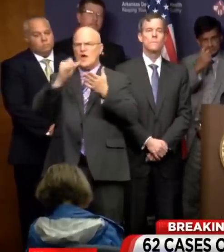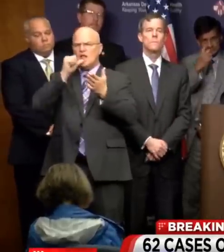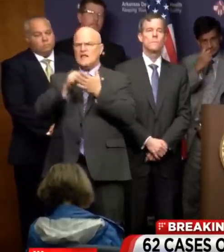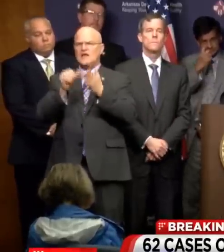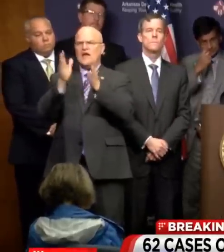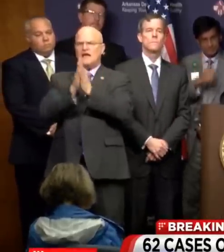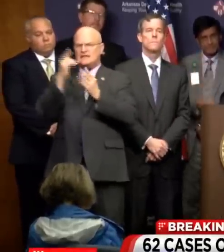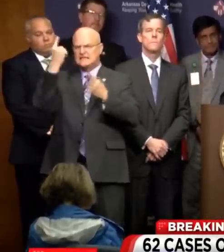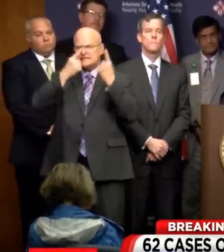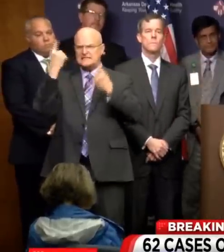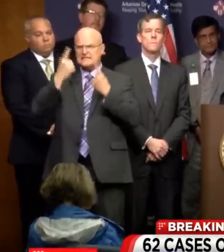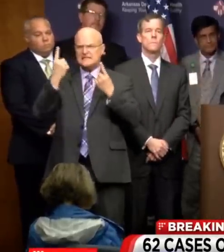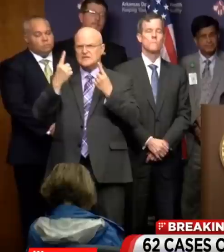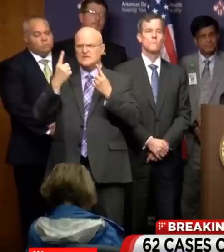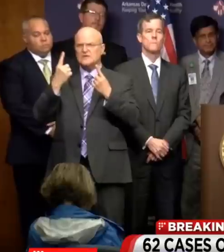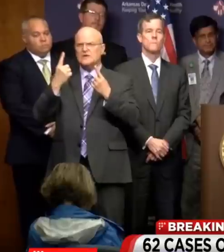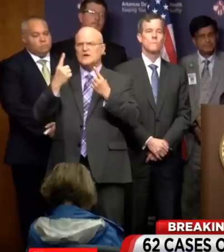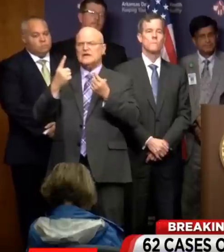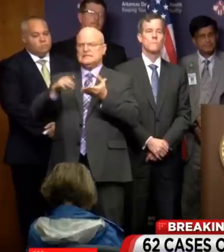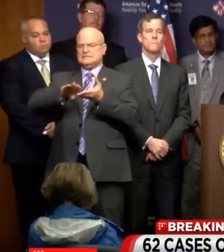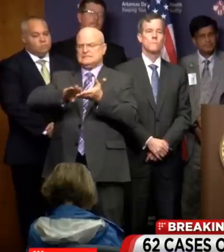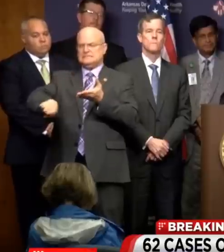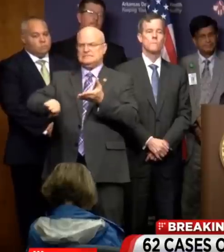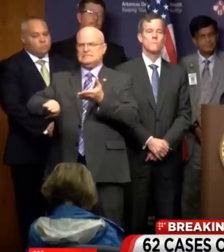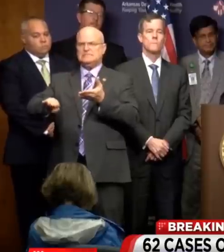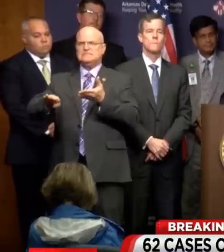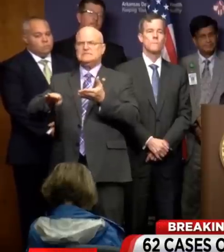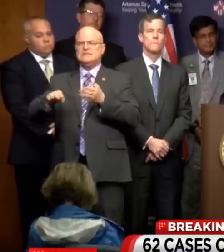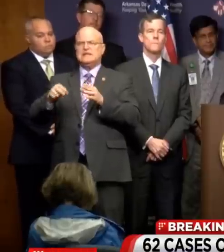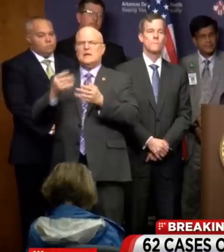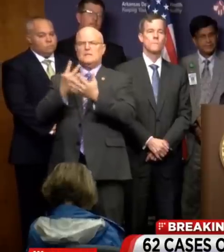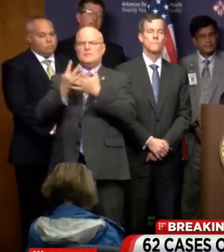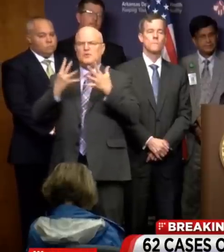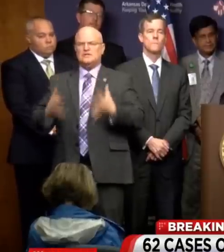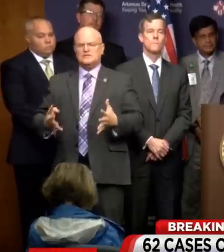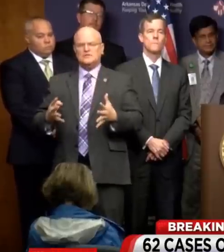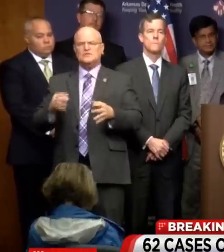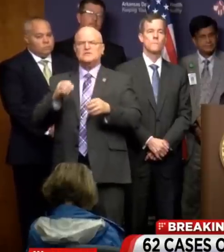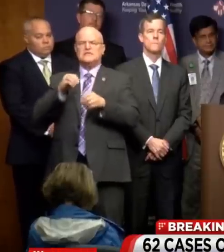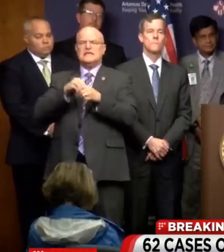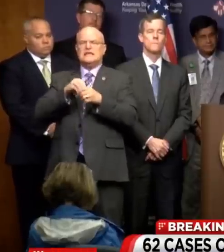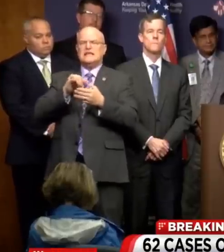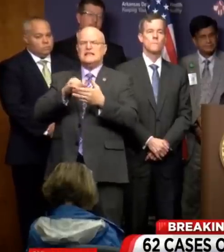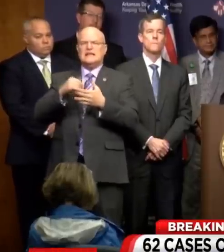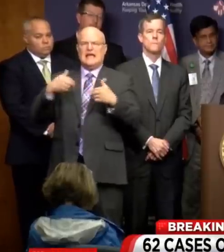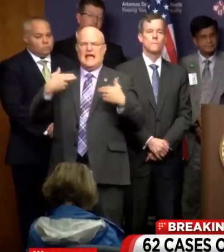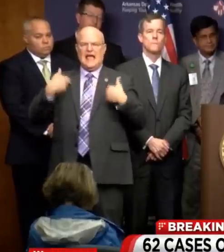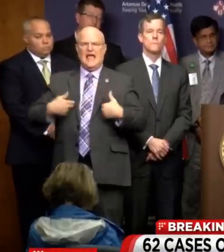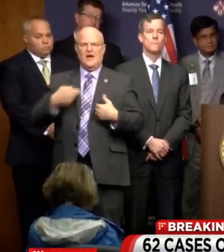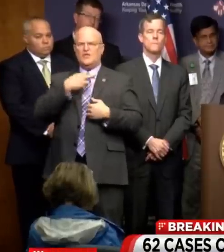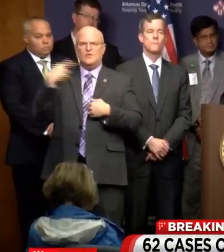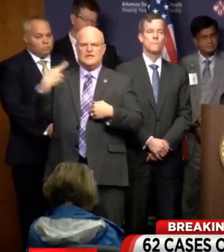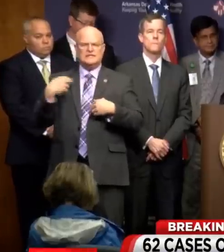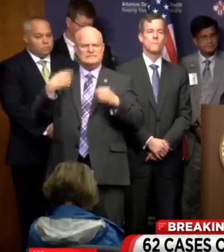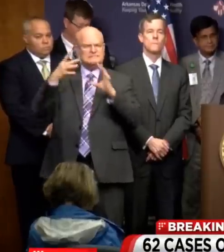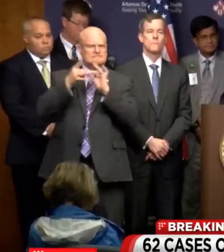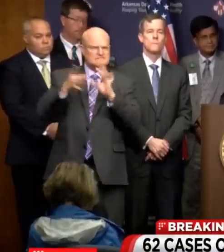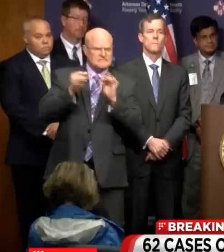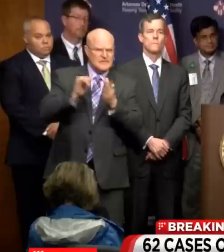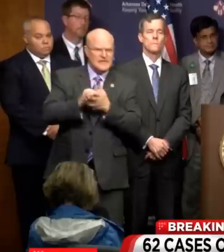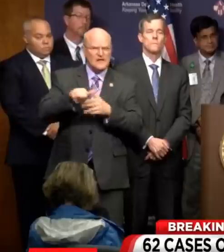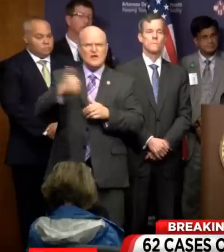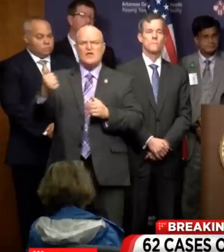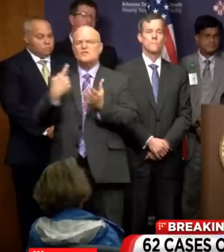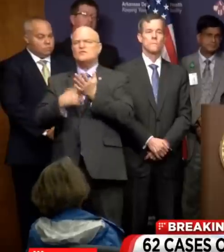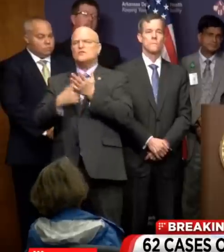asking you to consider commuting sentences of prisoners who have health risks or are in the final year of their sentence. Have you given that consideration, or have you had any